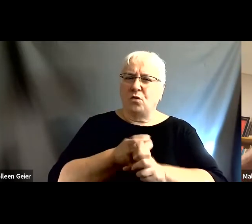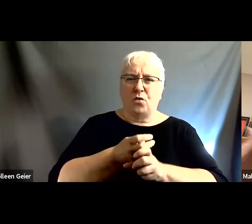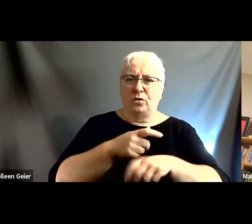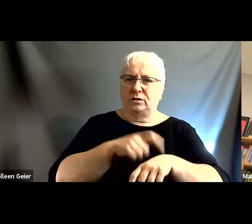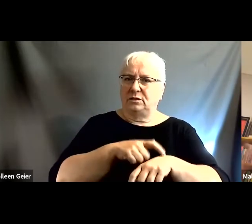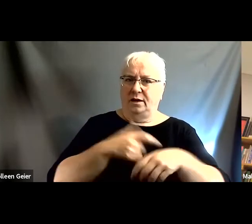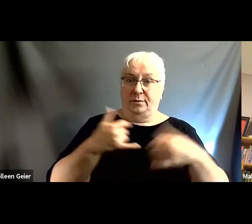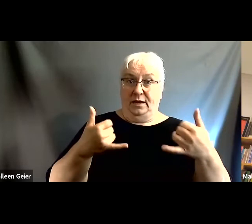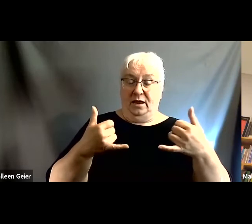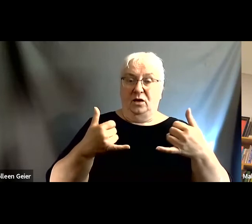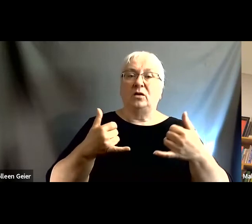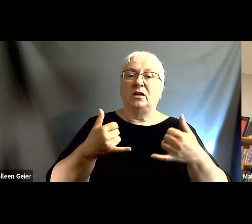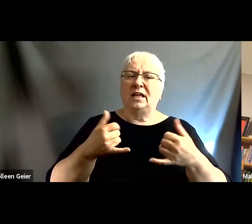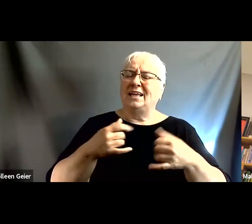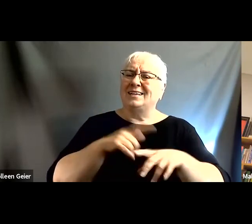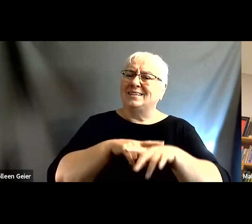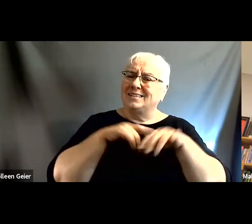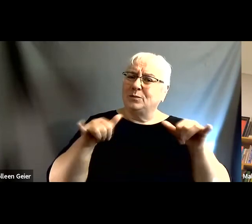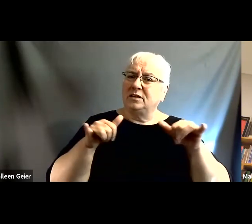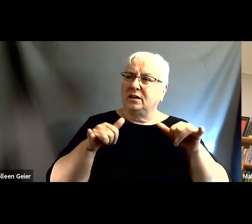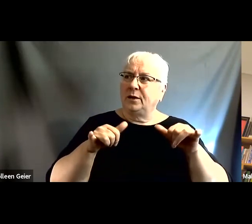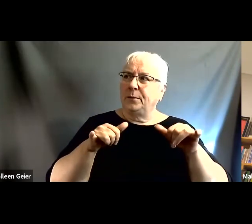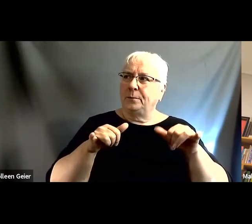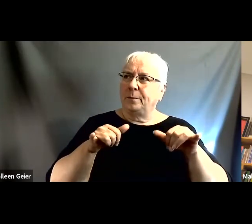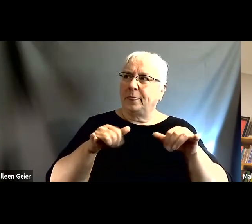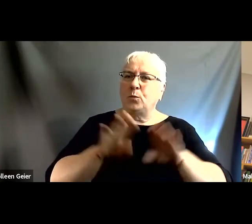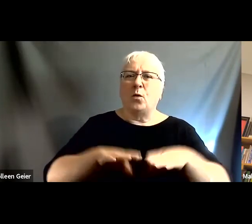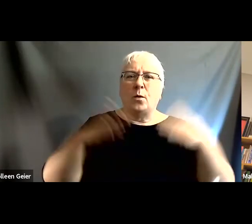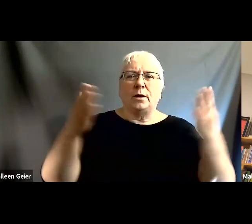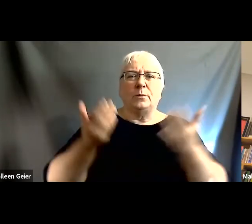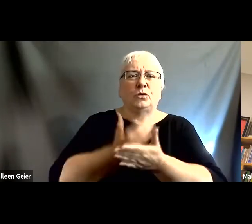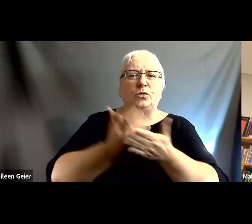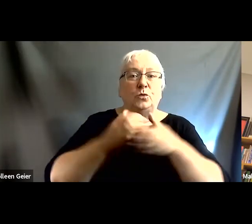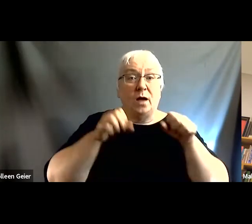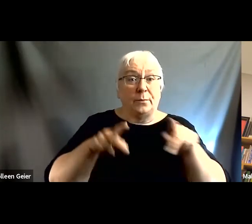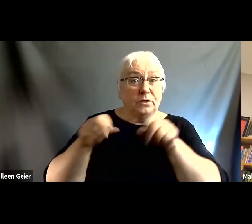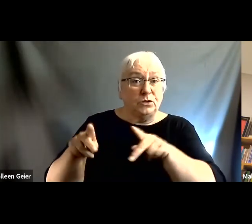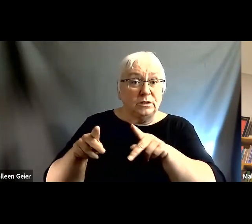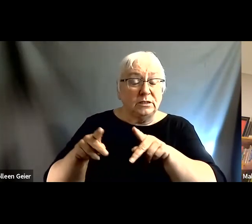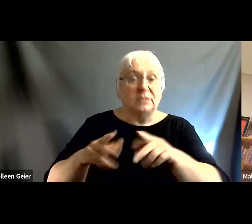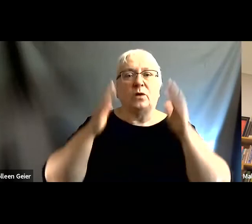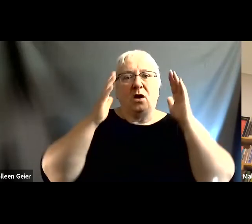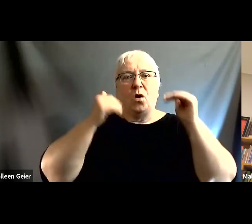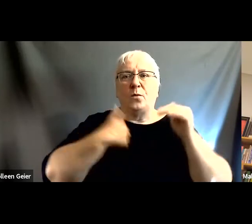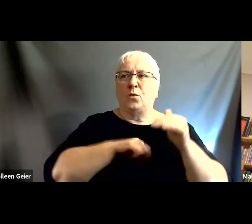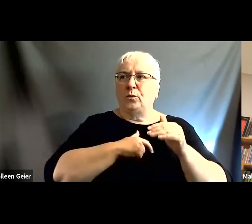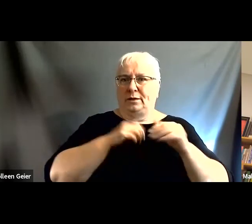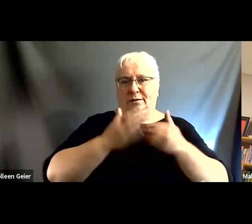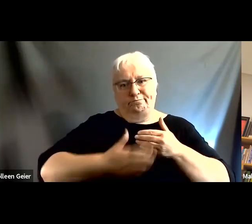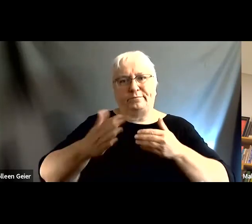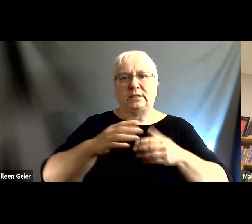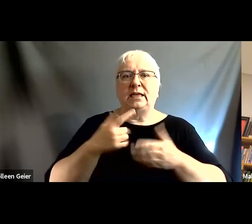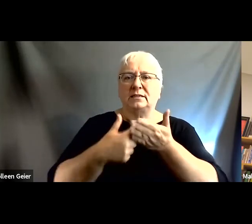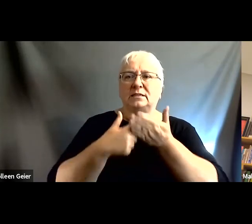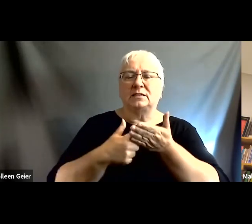think it's opened up a huge number of opportunities. So I hope we are going to discuss those better opportunities to come